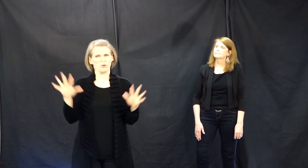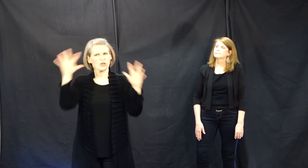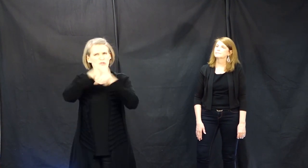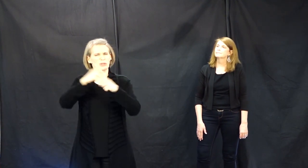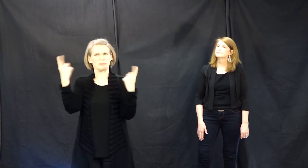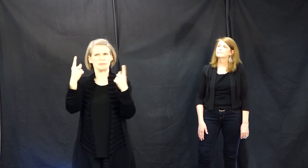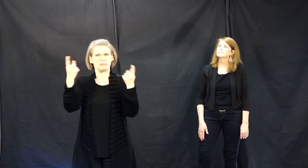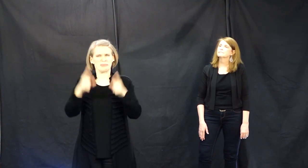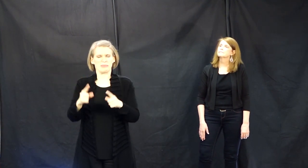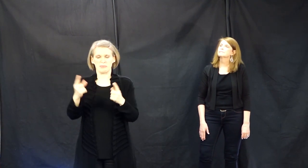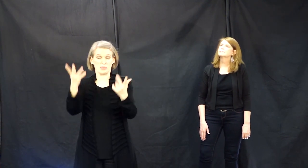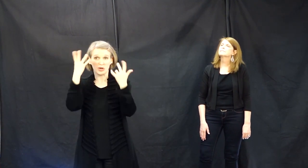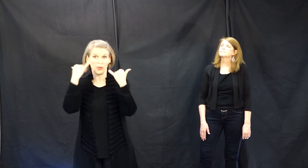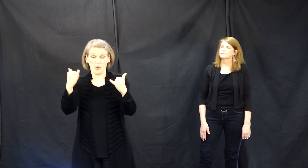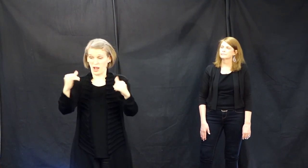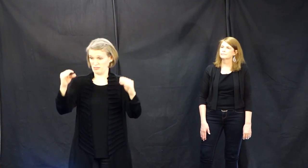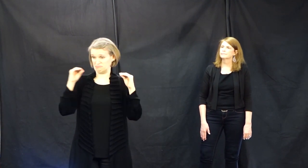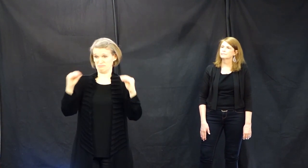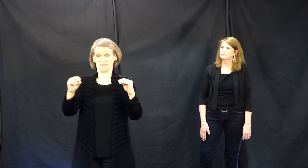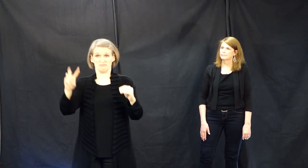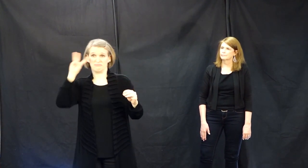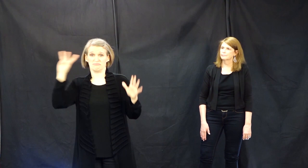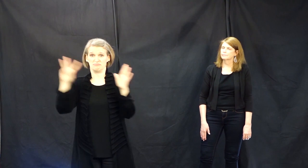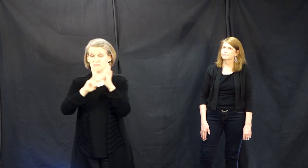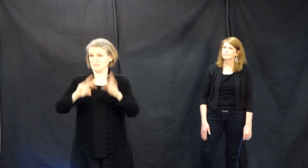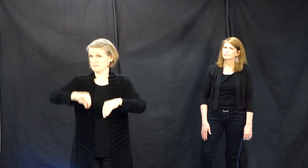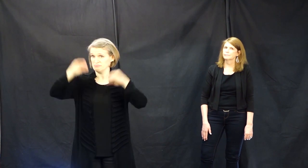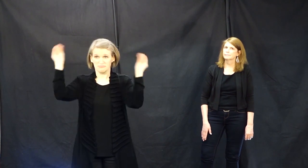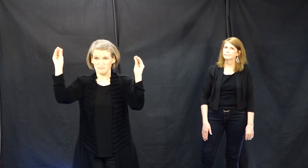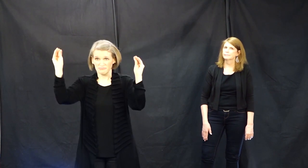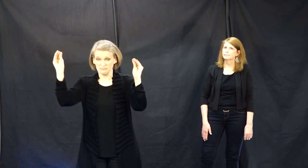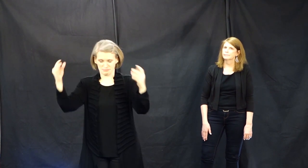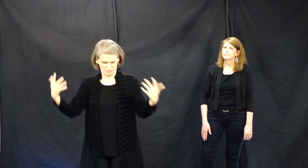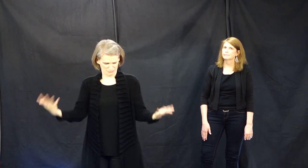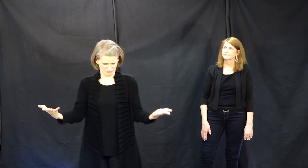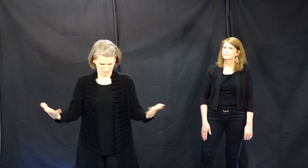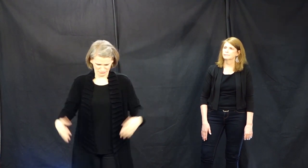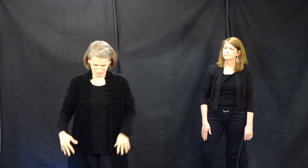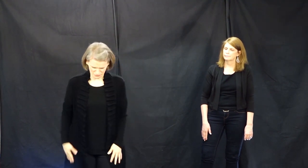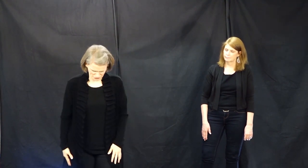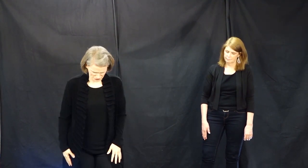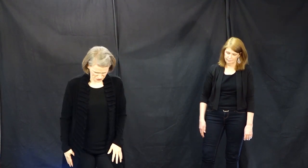it happens, but no one else is in the room where it happens.